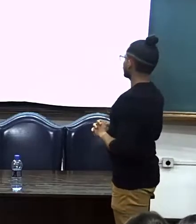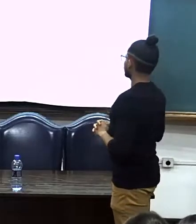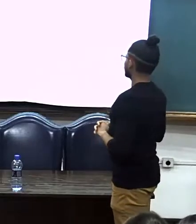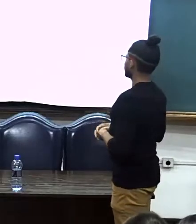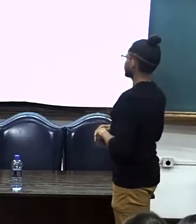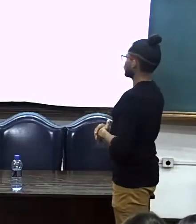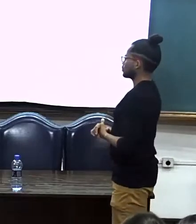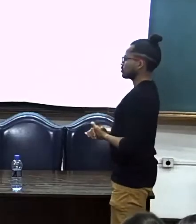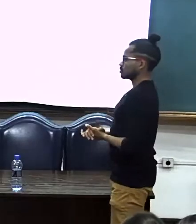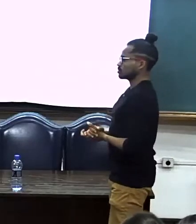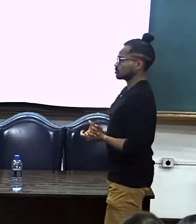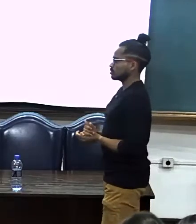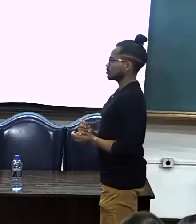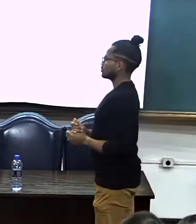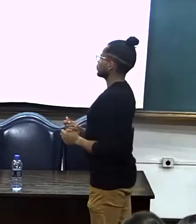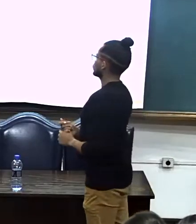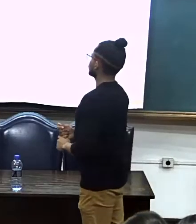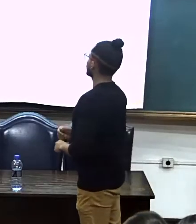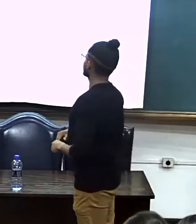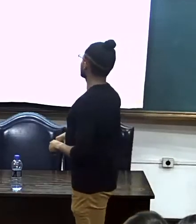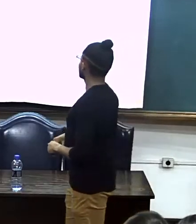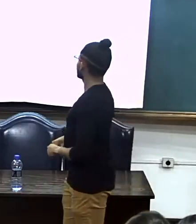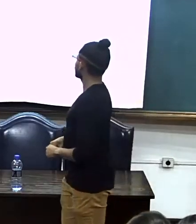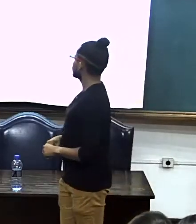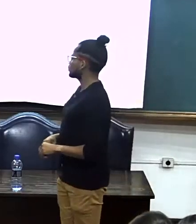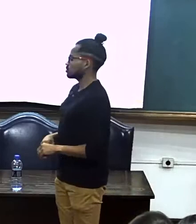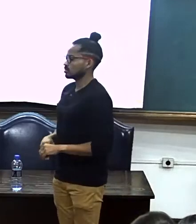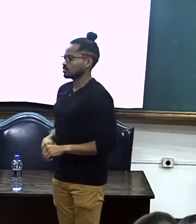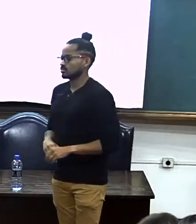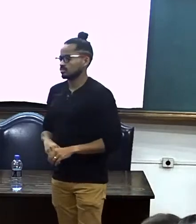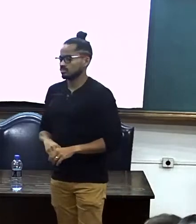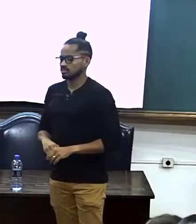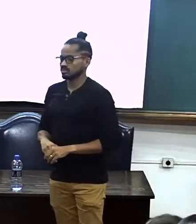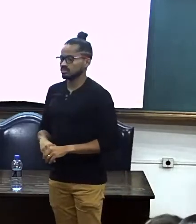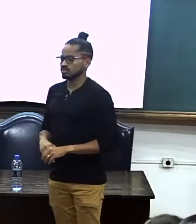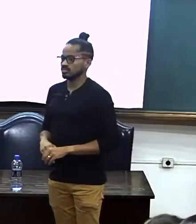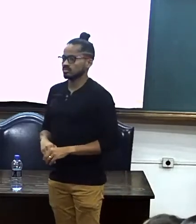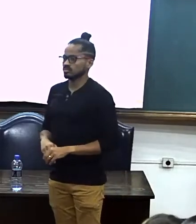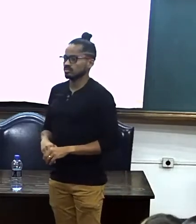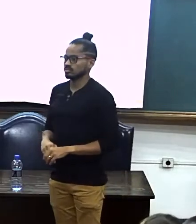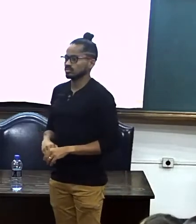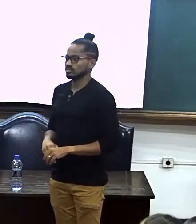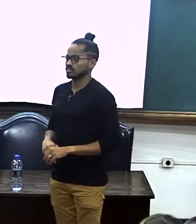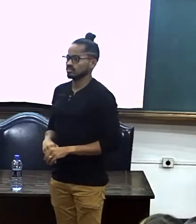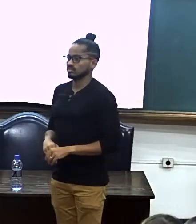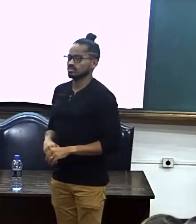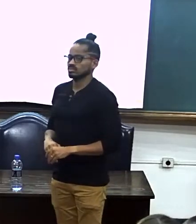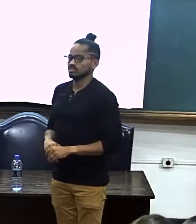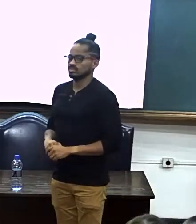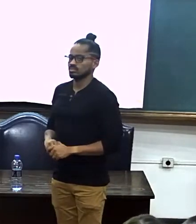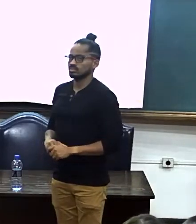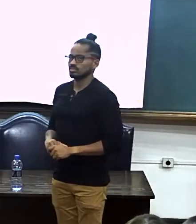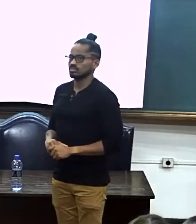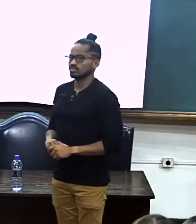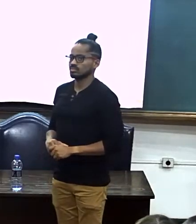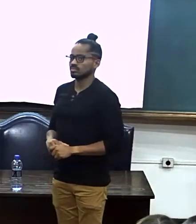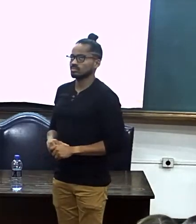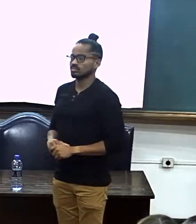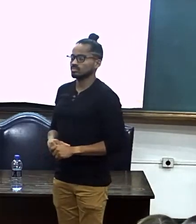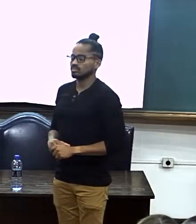Então, o converter, né, tem lá cadeias de sílabas e pulsos de fronteiras, de